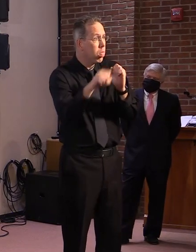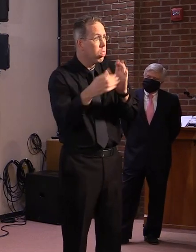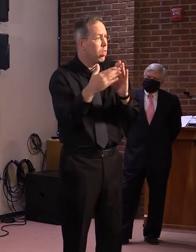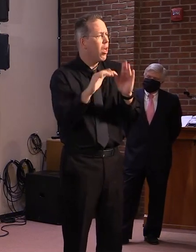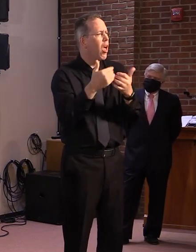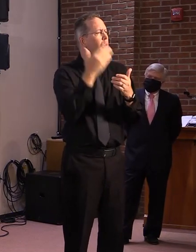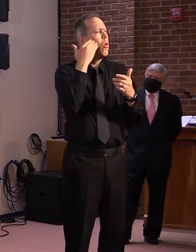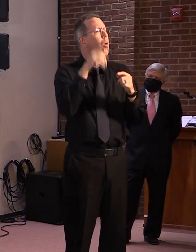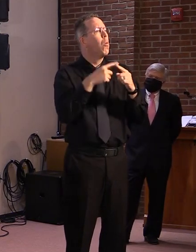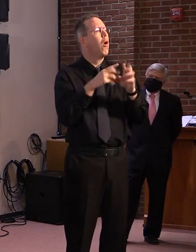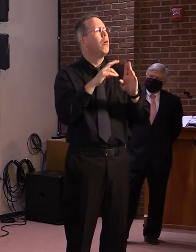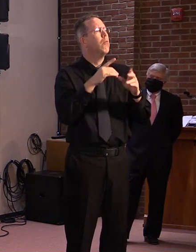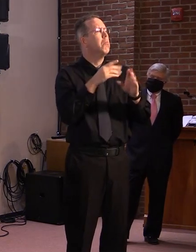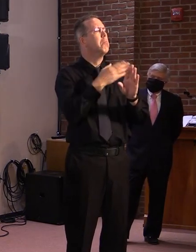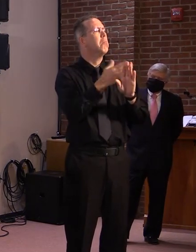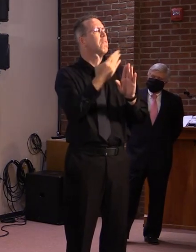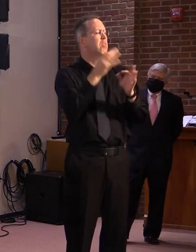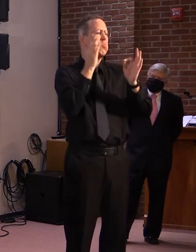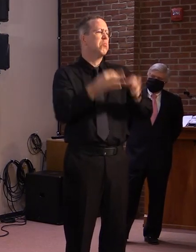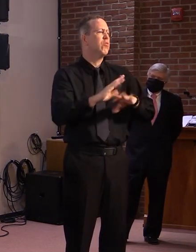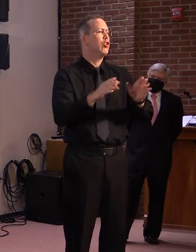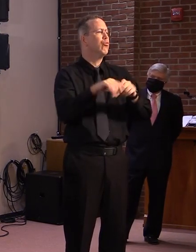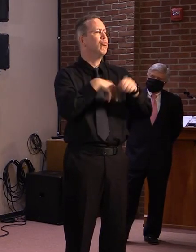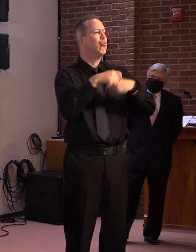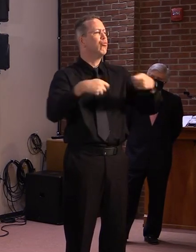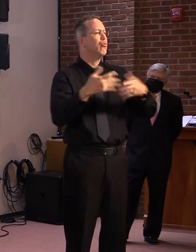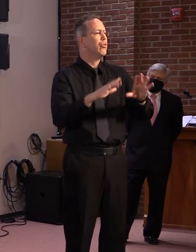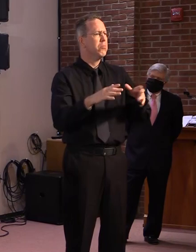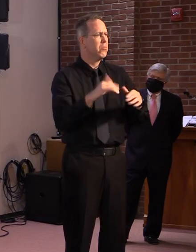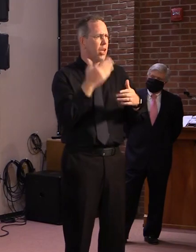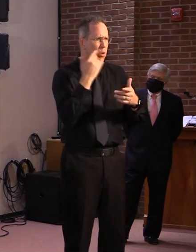if you can relate to that, something that or a